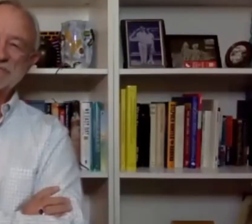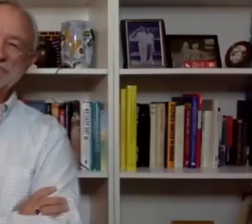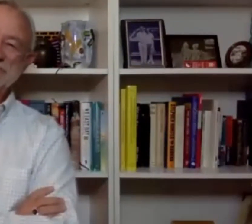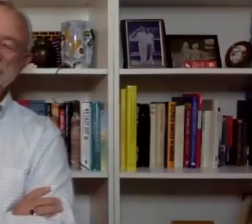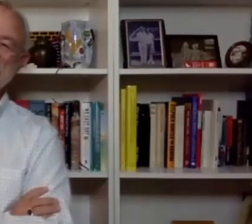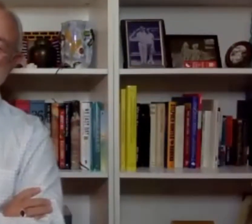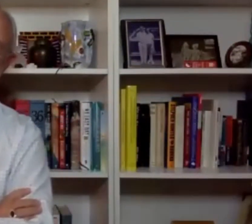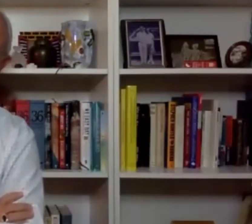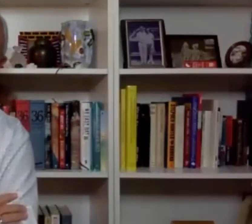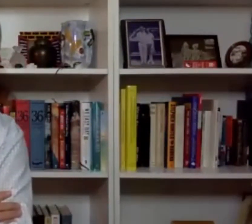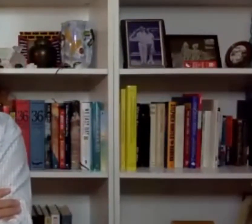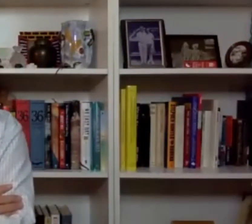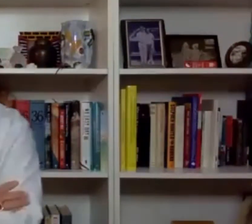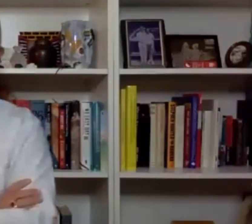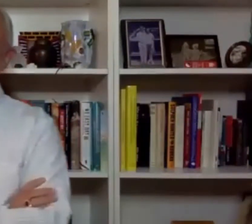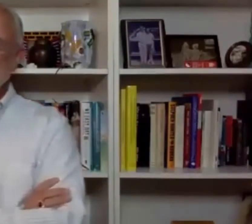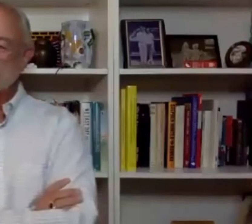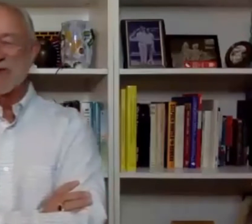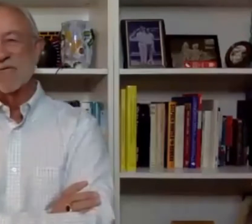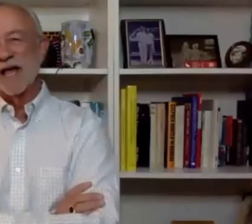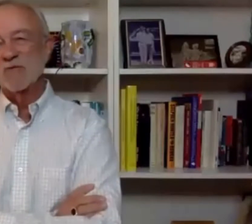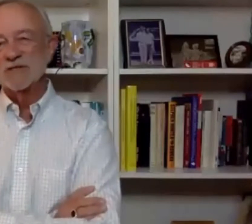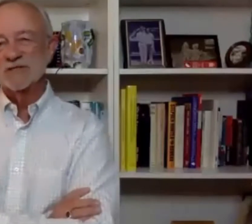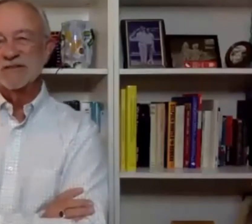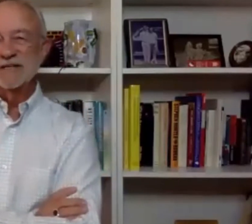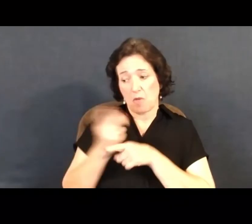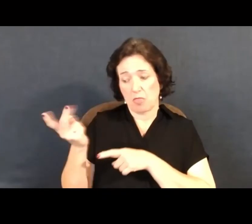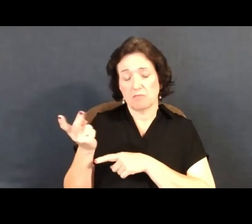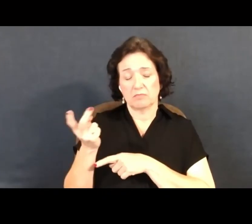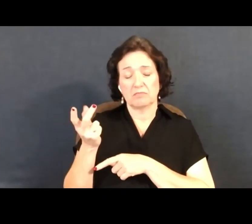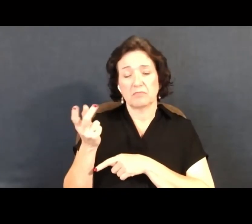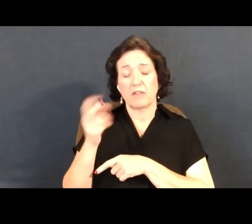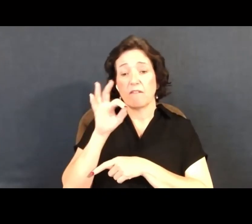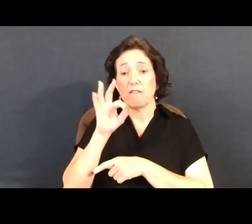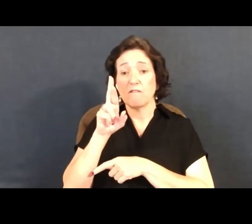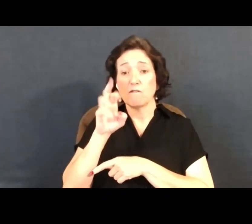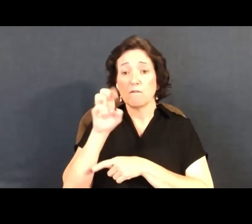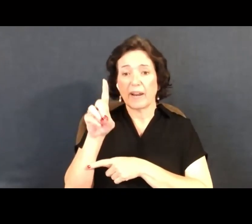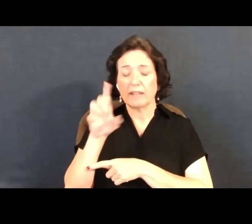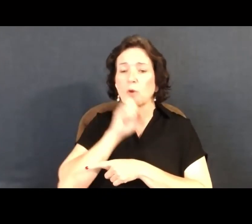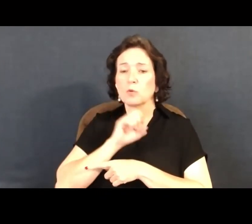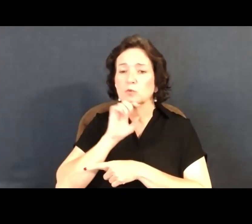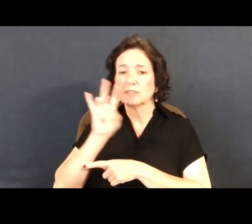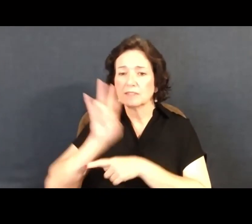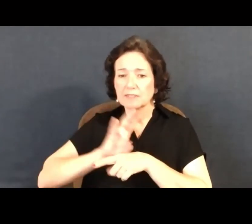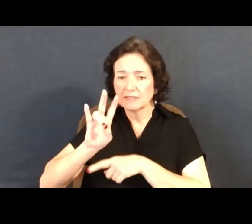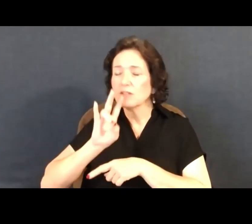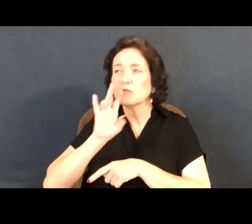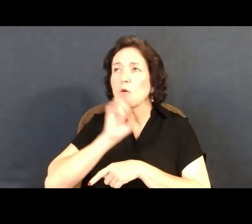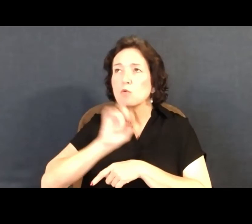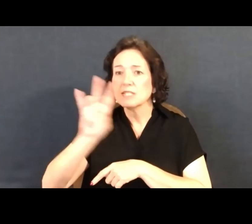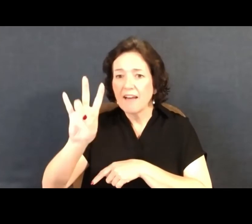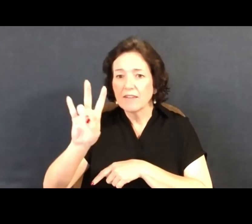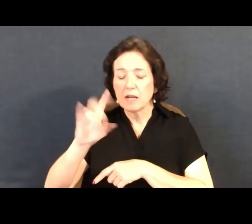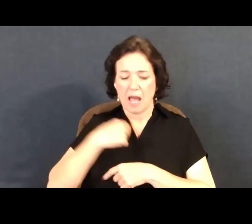life. My brothers and I, my brother Fred was 7 at the time and I was 5 and my younger brother was